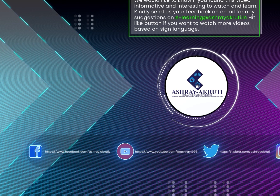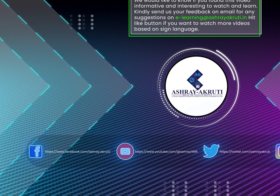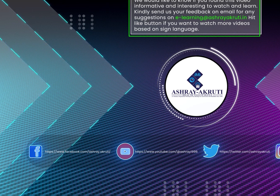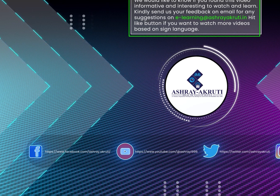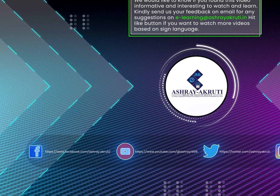All the best. All the am at Grenals. Hope